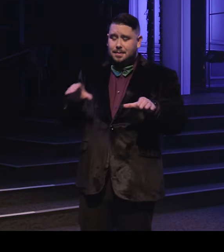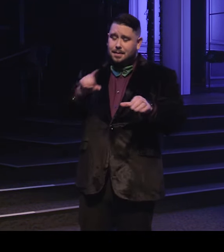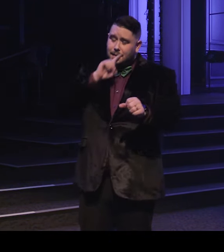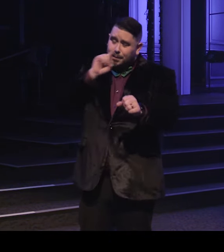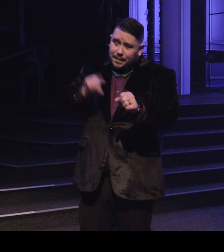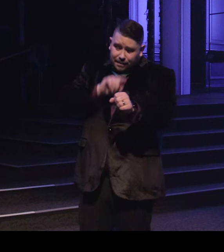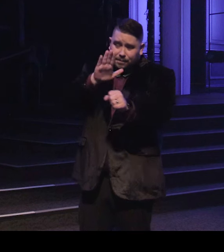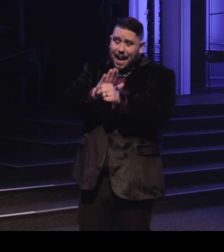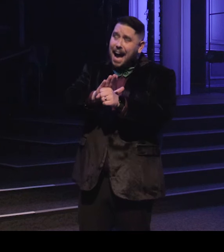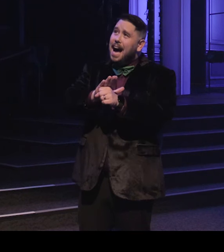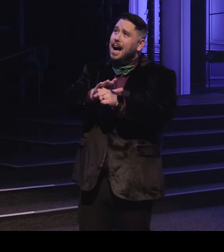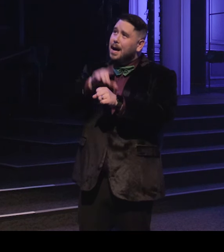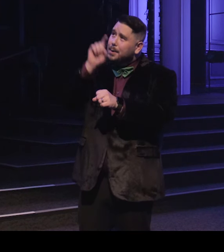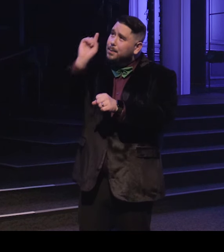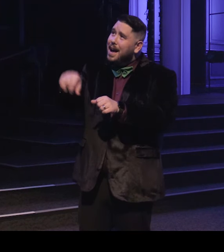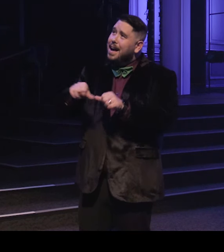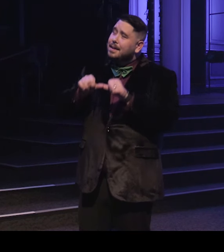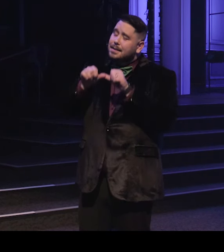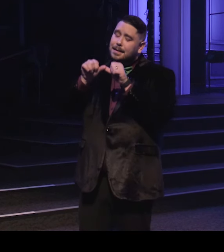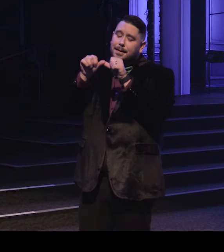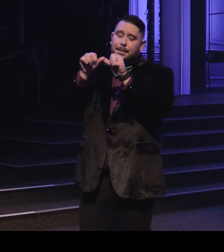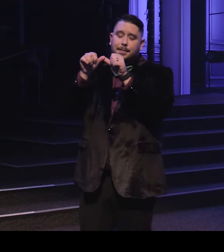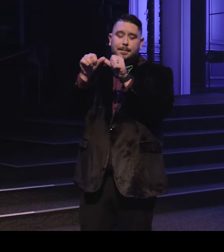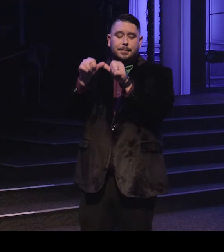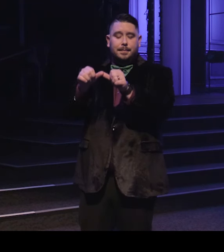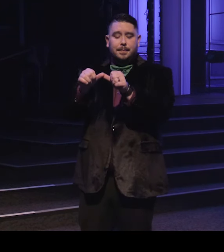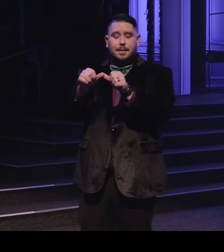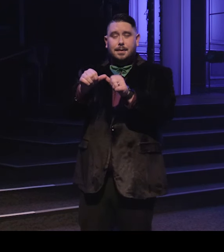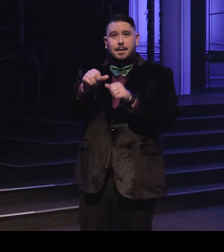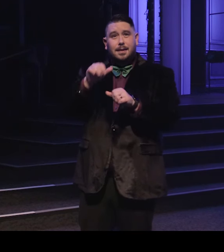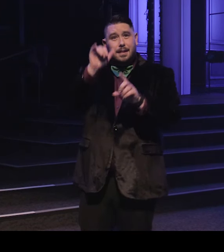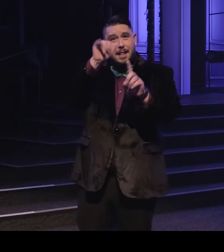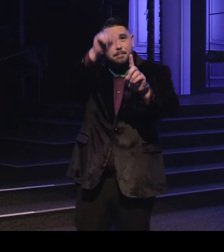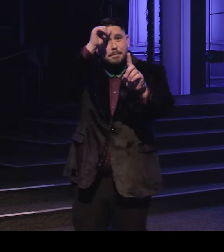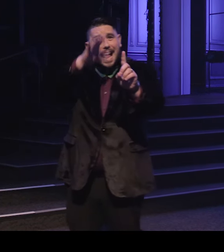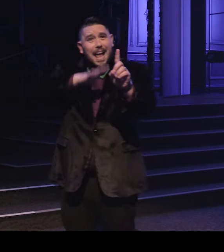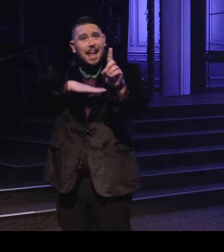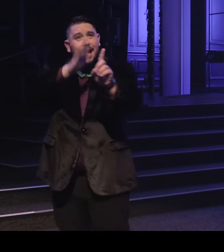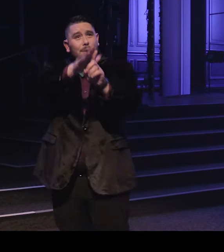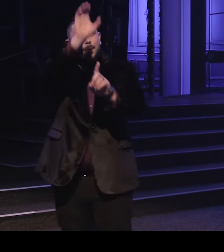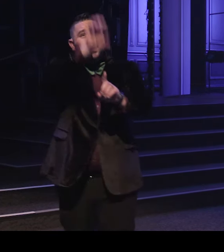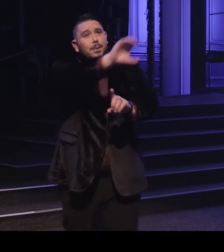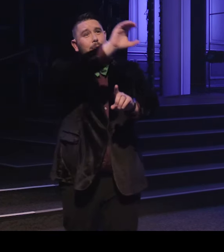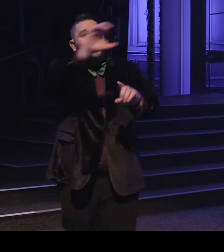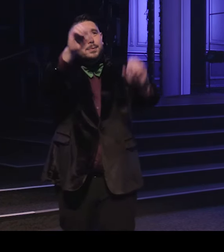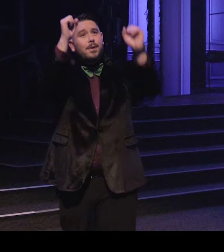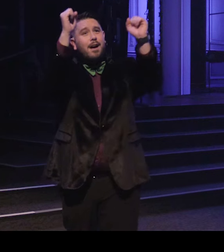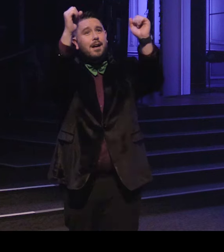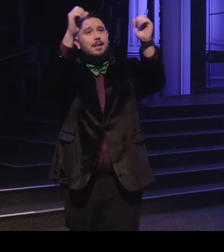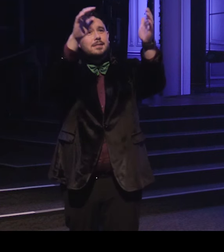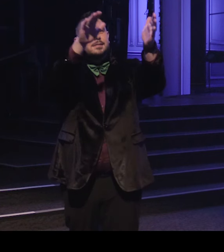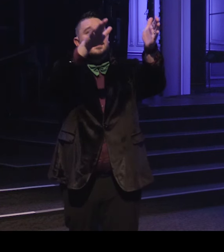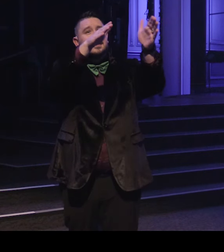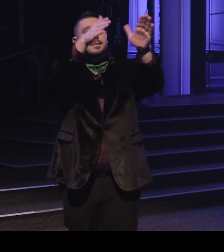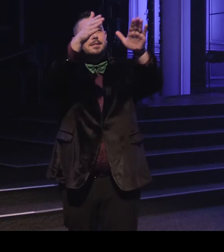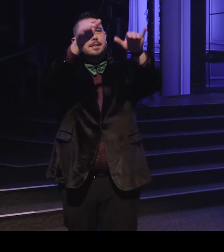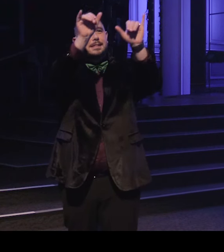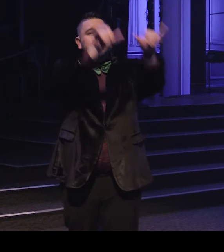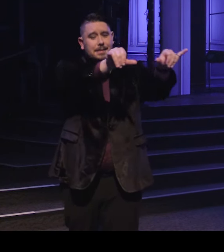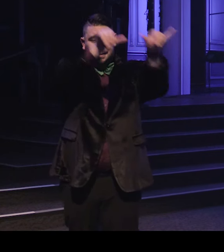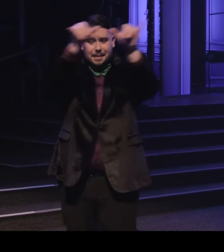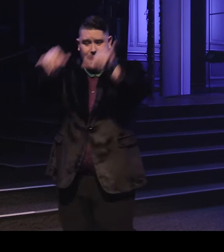The vow you had to keep, but the man who hung there dying was